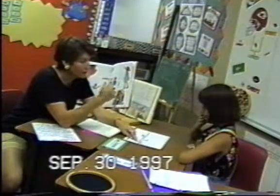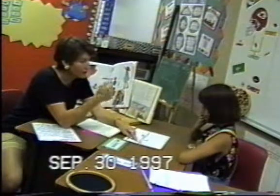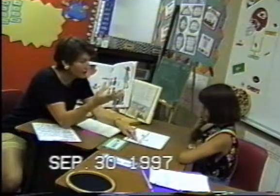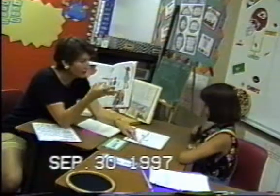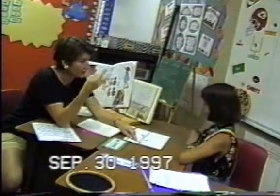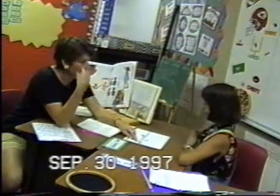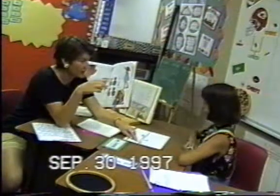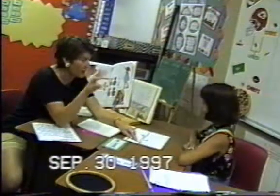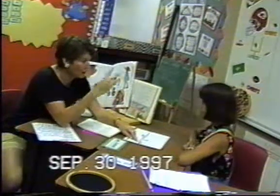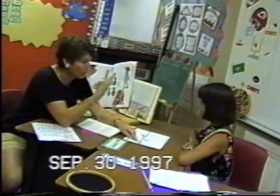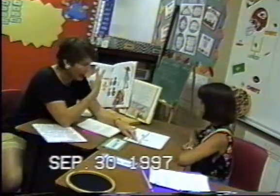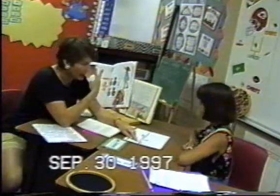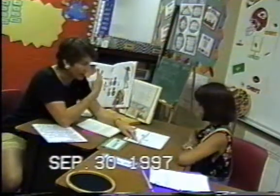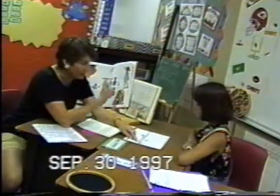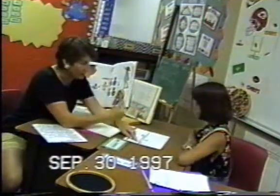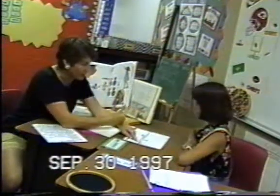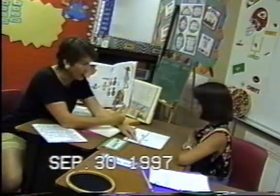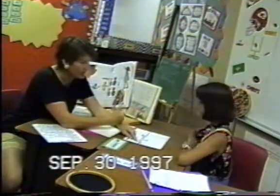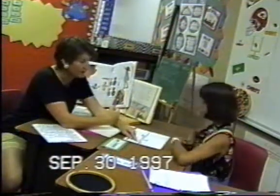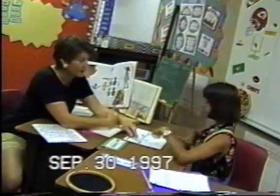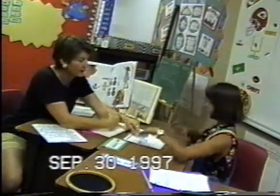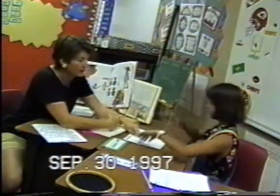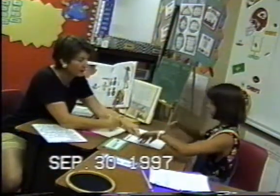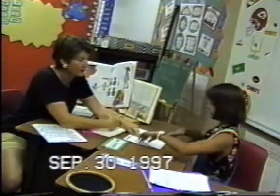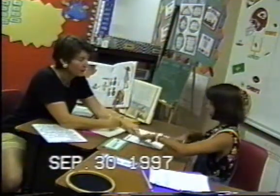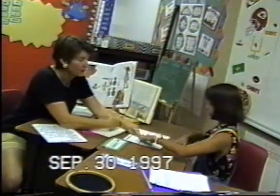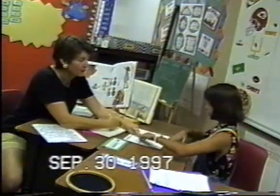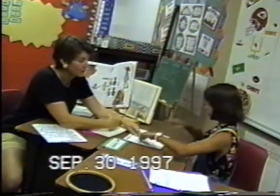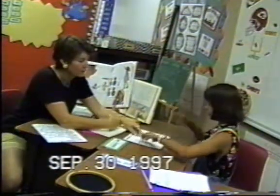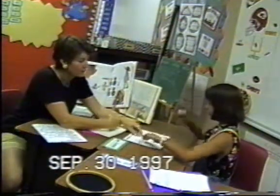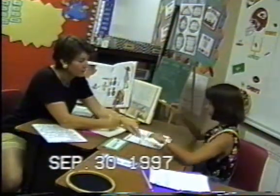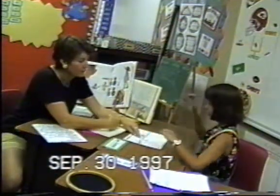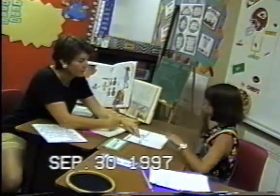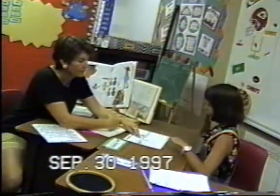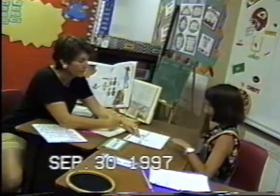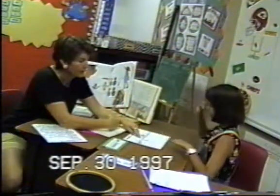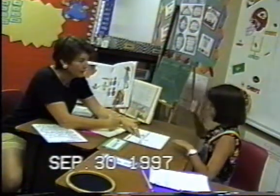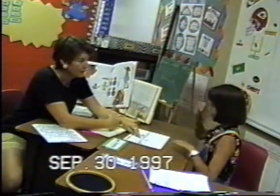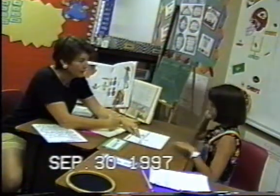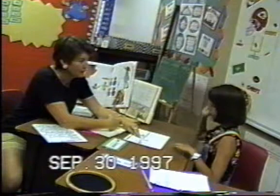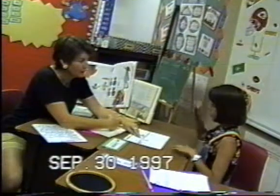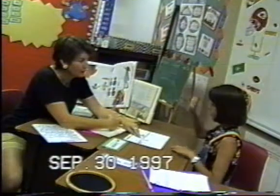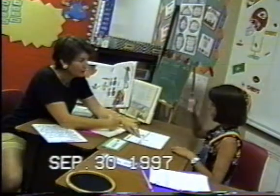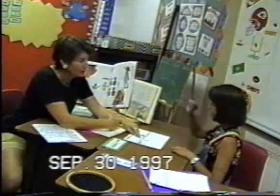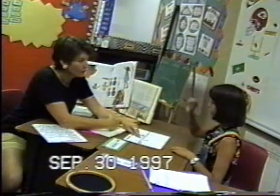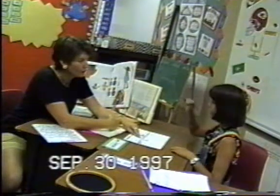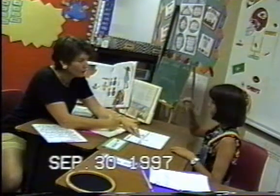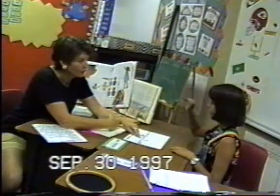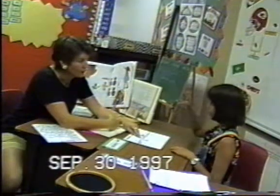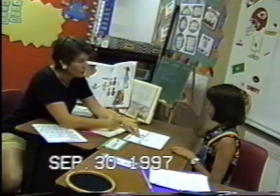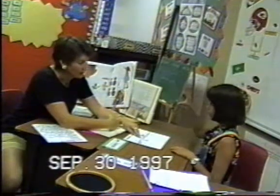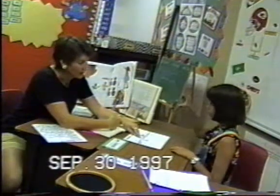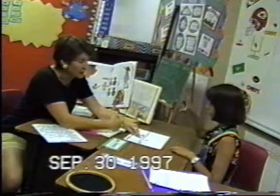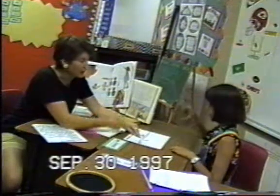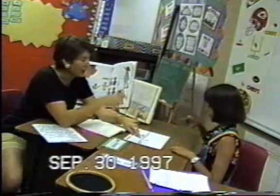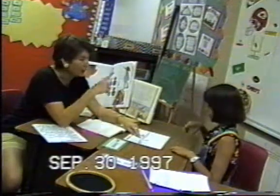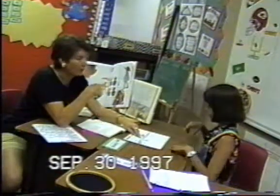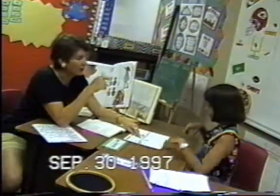First, there's the sound wave, right? There goes this thing. ear canal. The ear canal, but